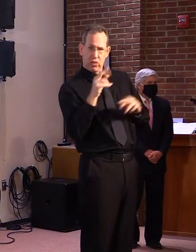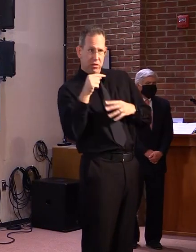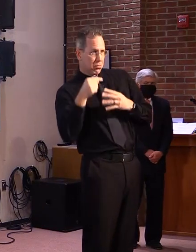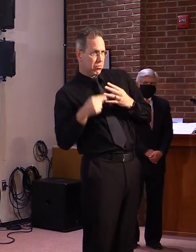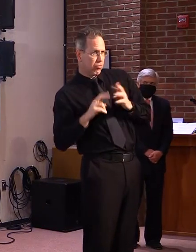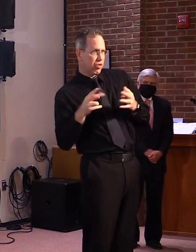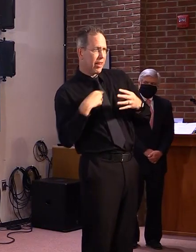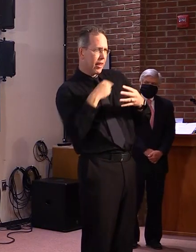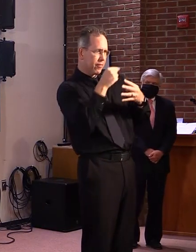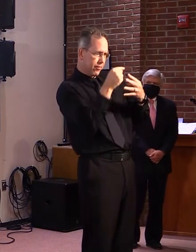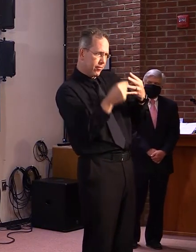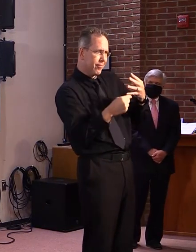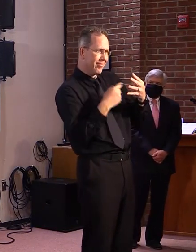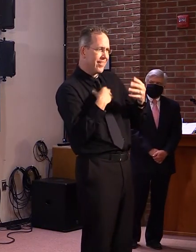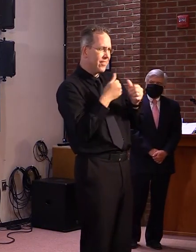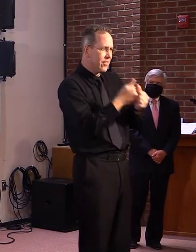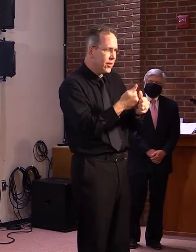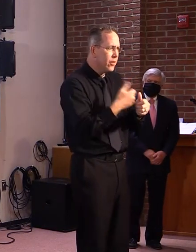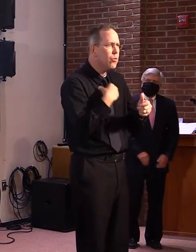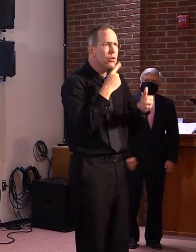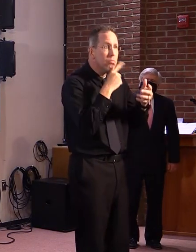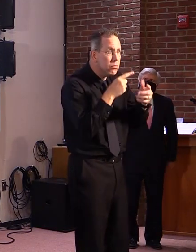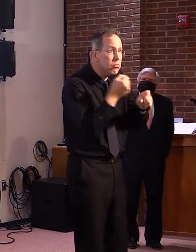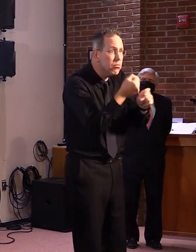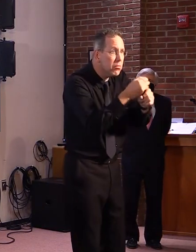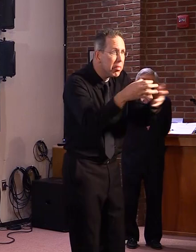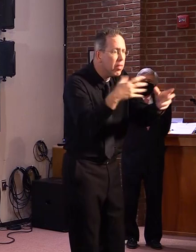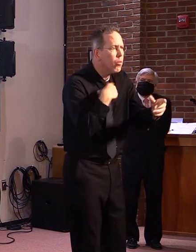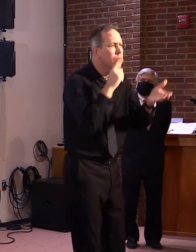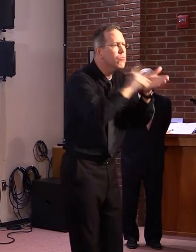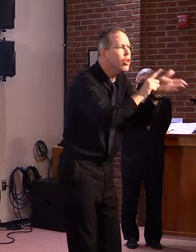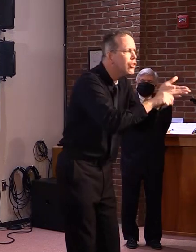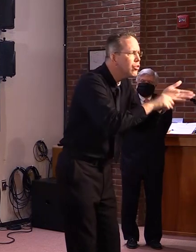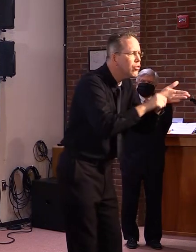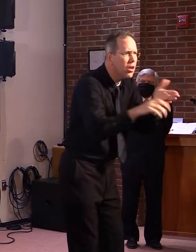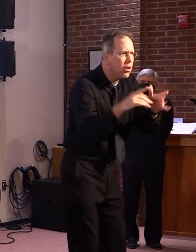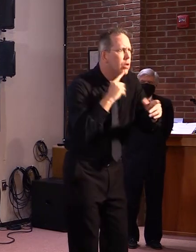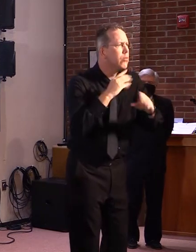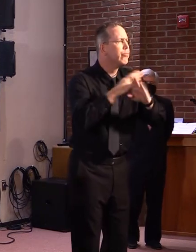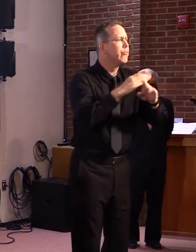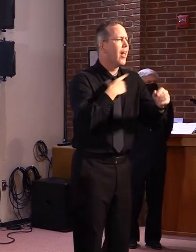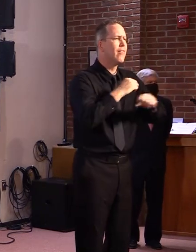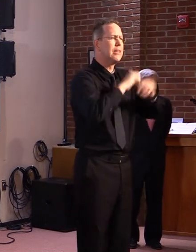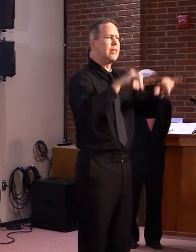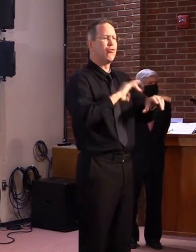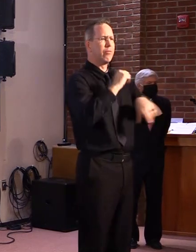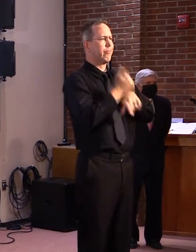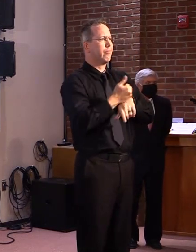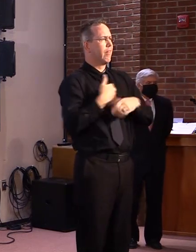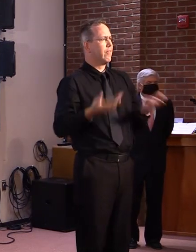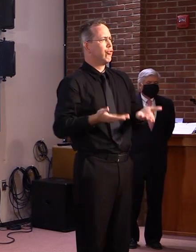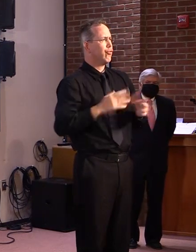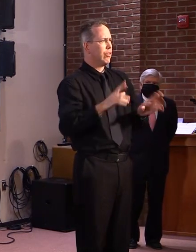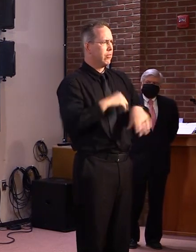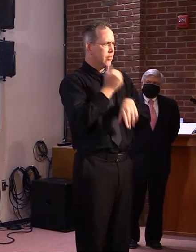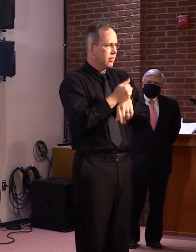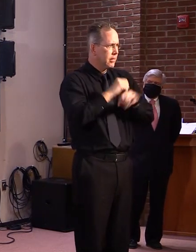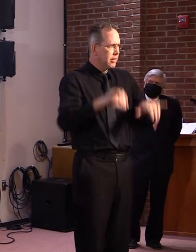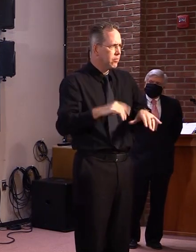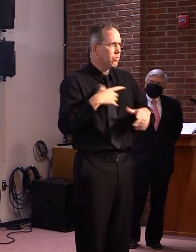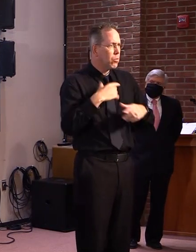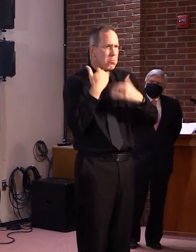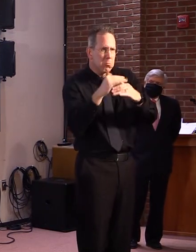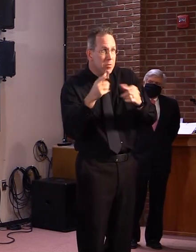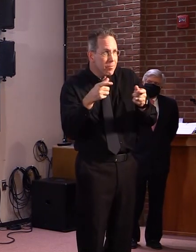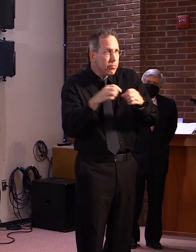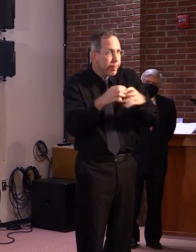this. Winooski has given us an opportunity to test that out and to build upon that so that we can get better in the